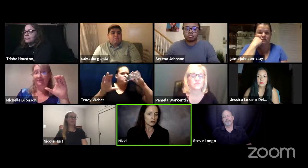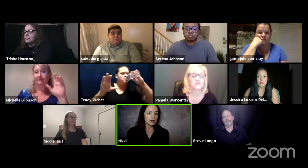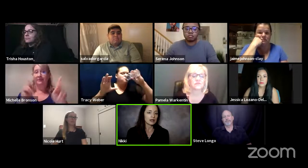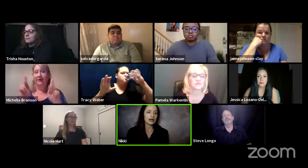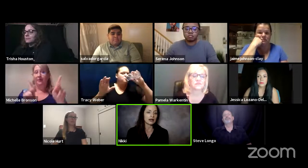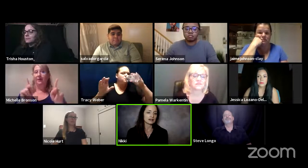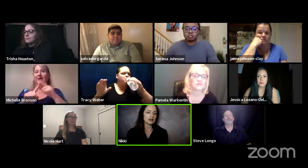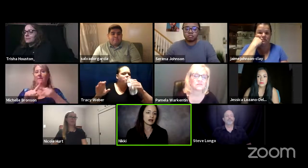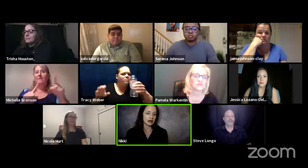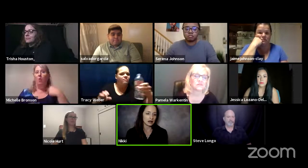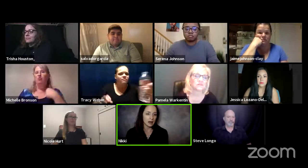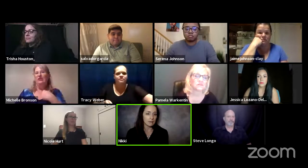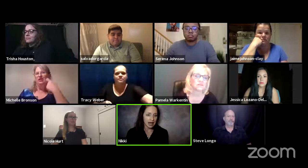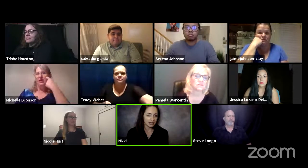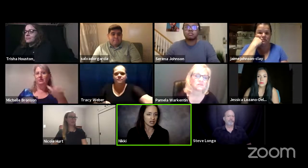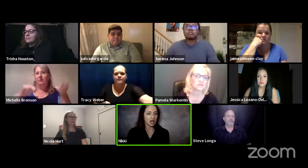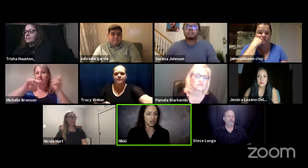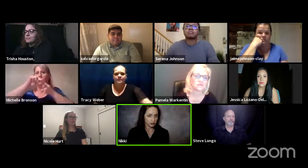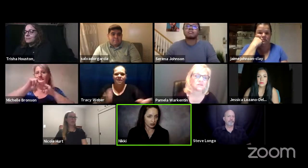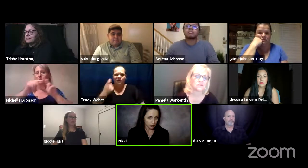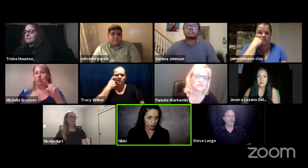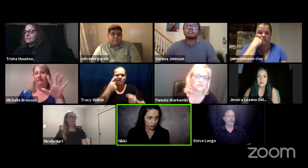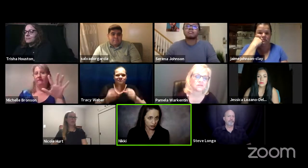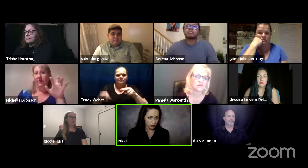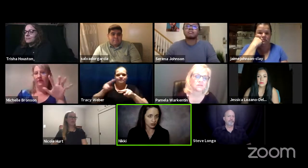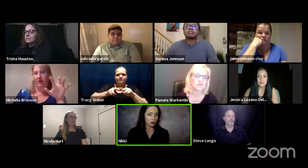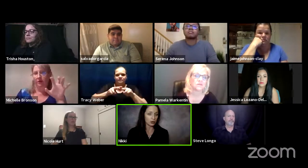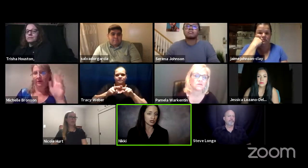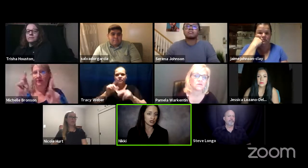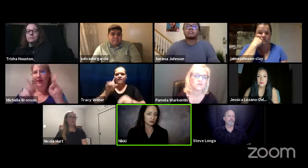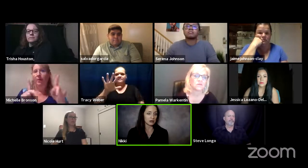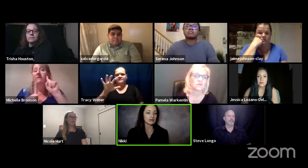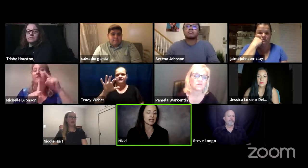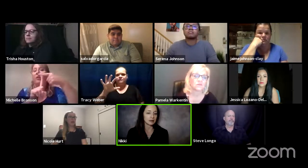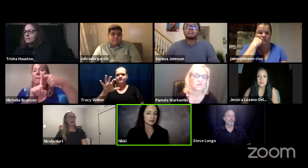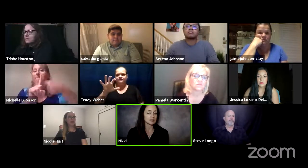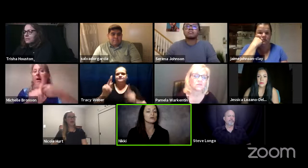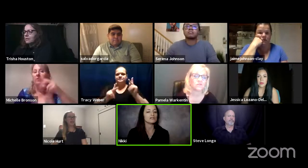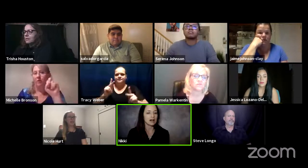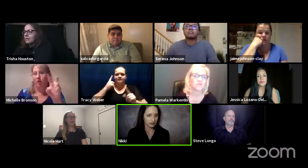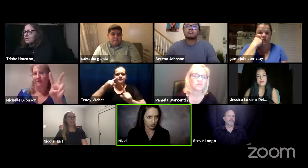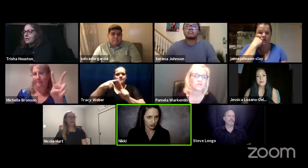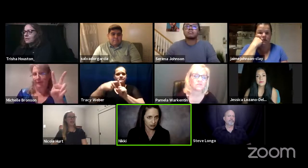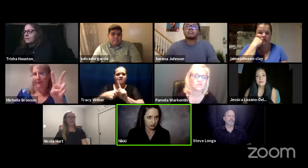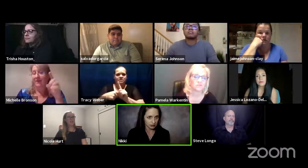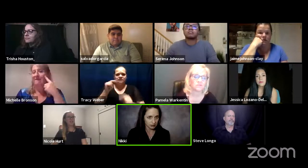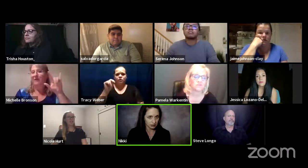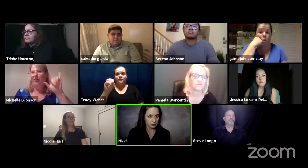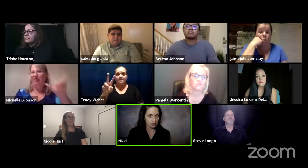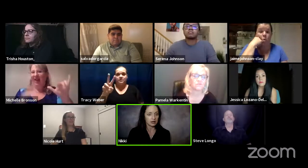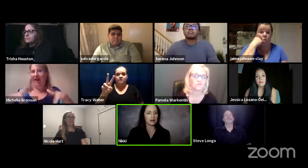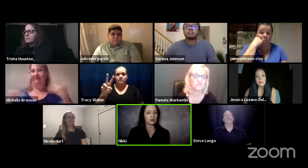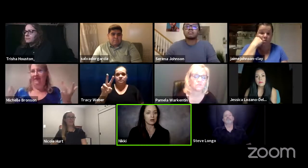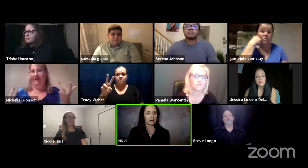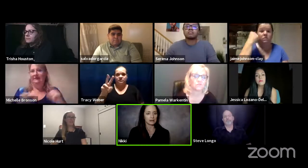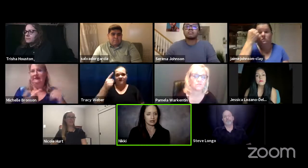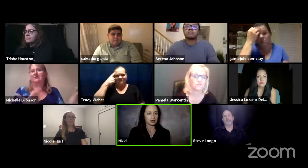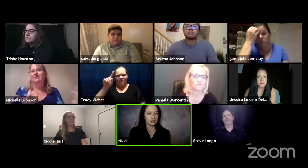Zoom has a max of 100 people. So we just bumped that up to 500. And that will happen